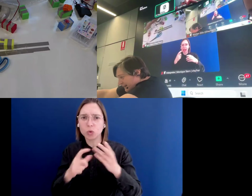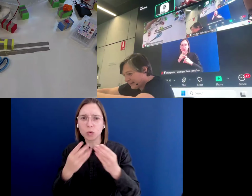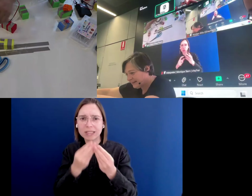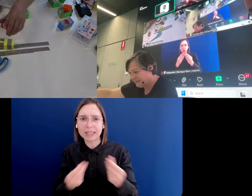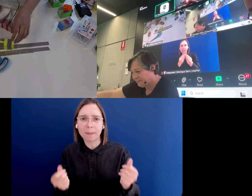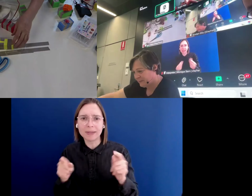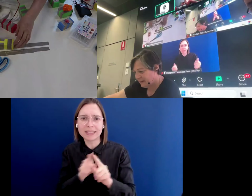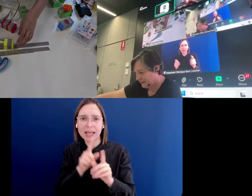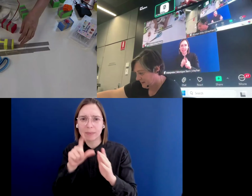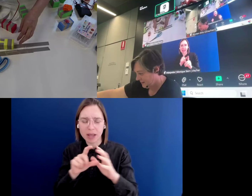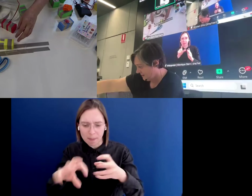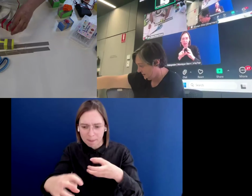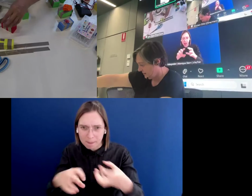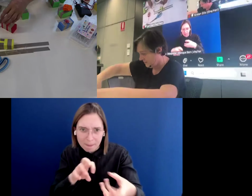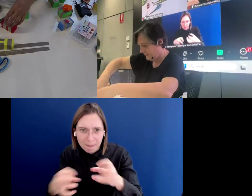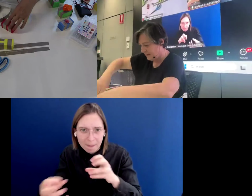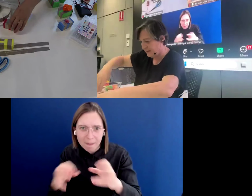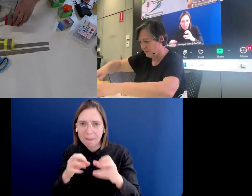Okay.